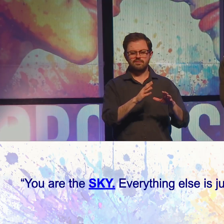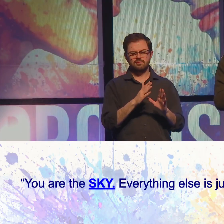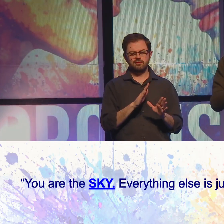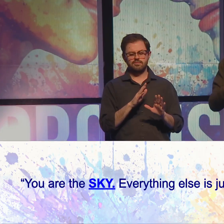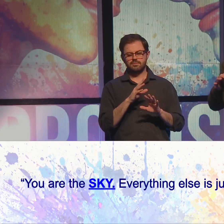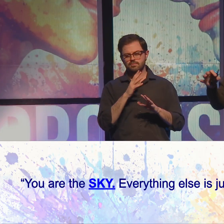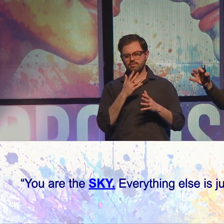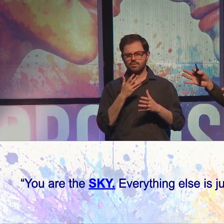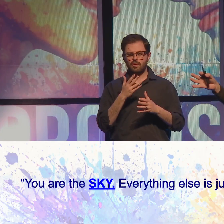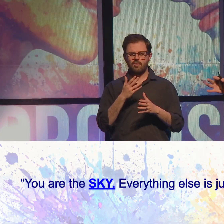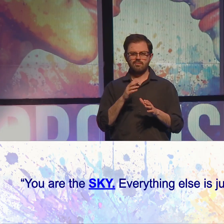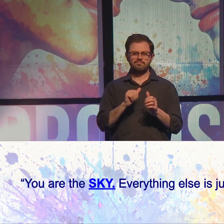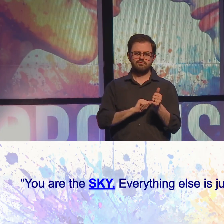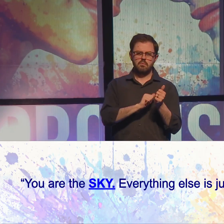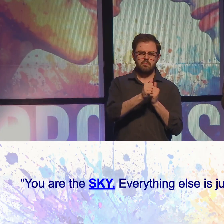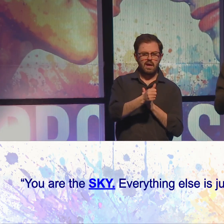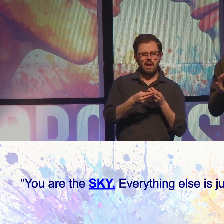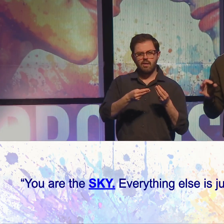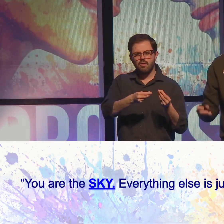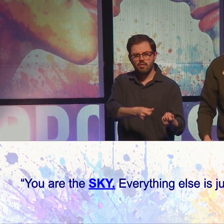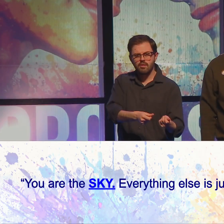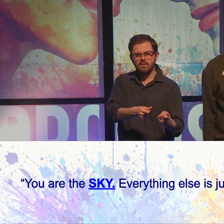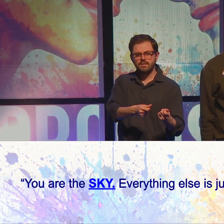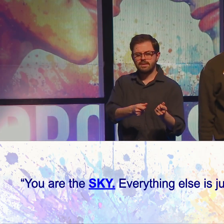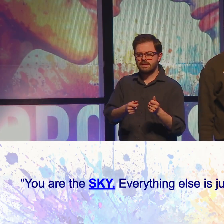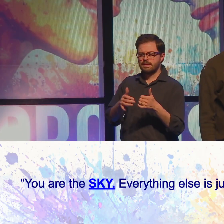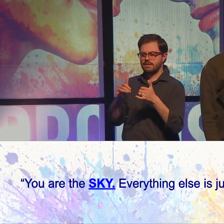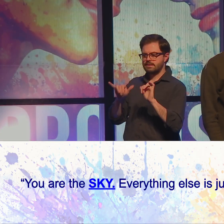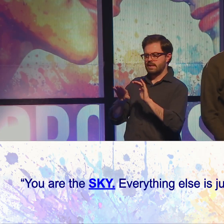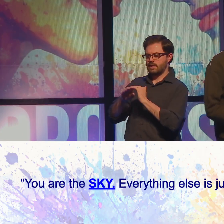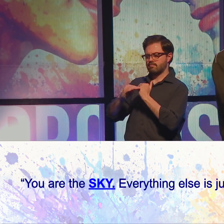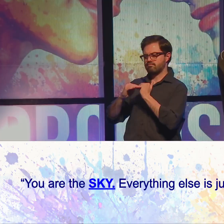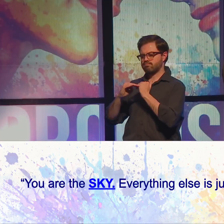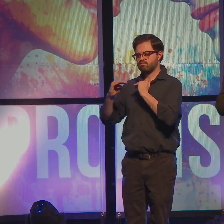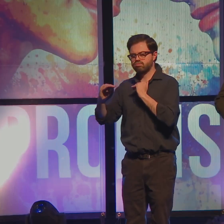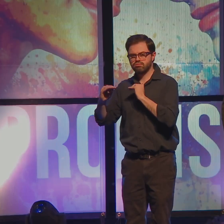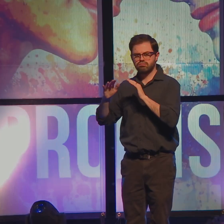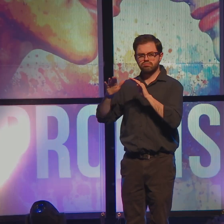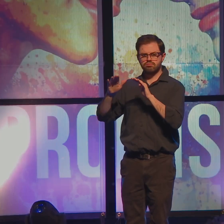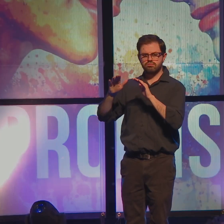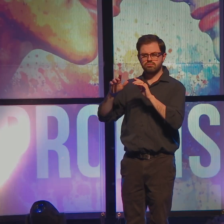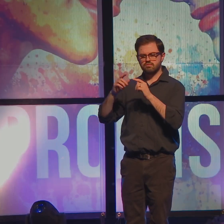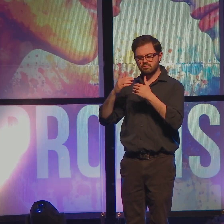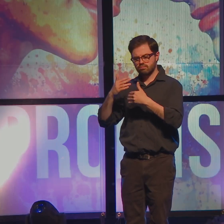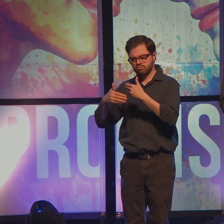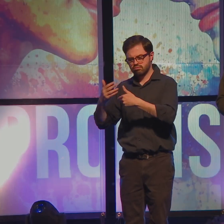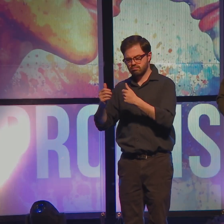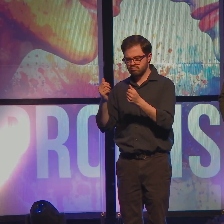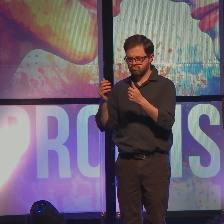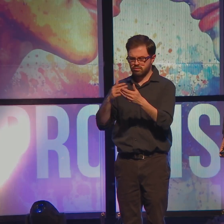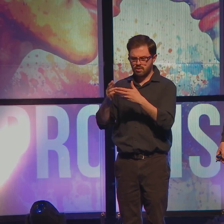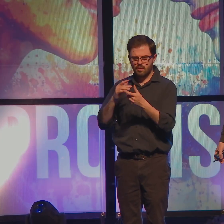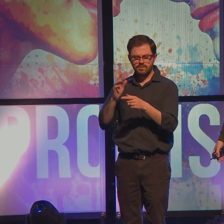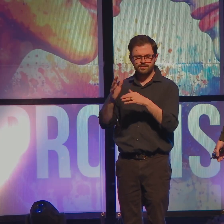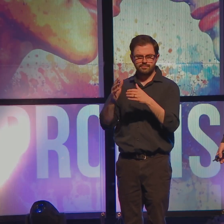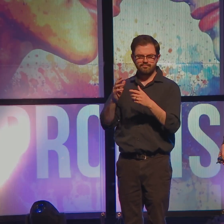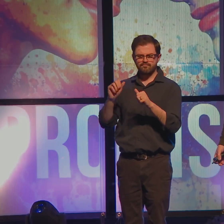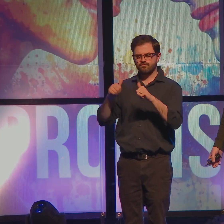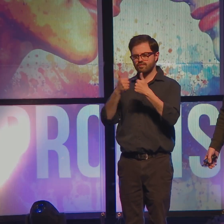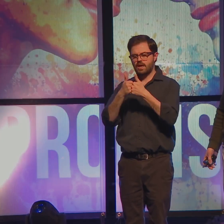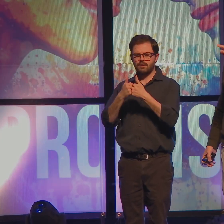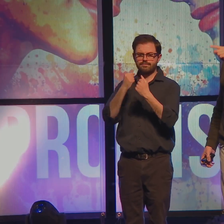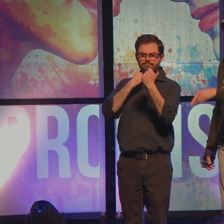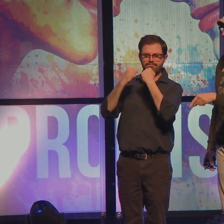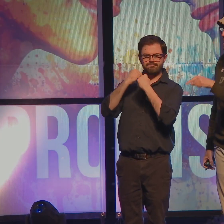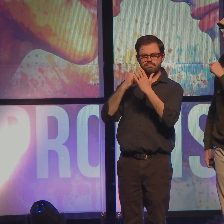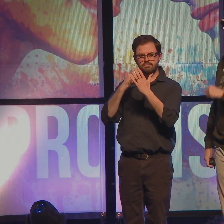amidst all of life's challenges, all of those things? And this big question that is presented to us is, does the weather determine